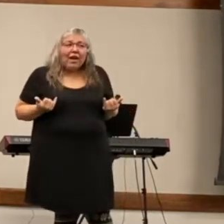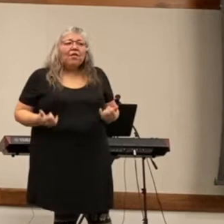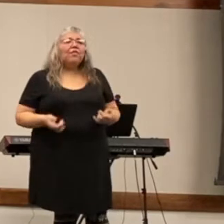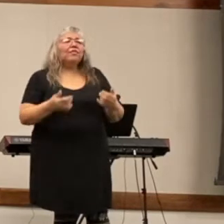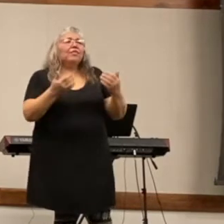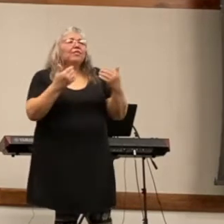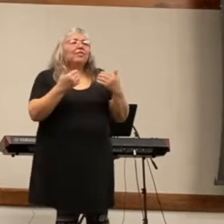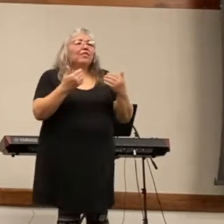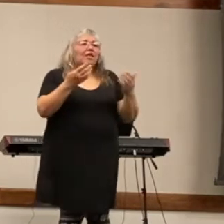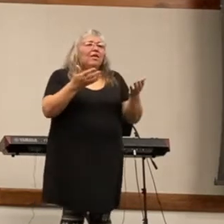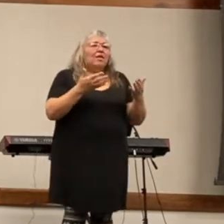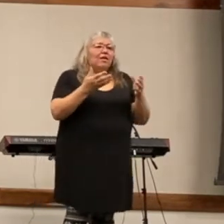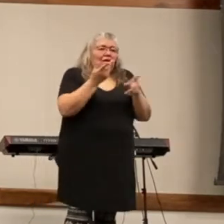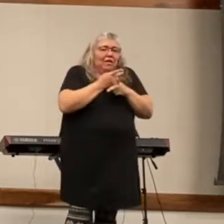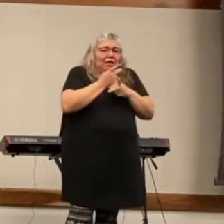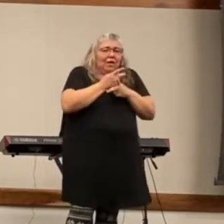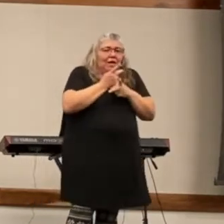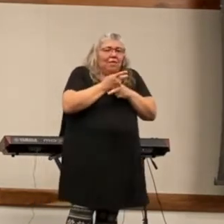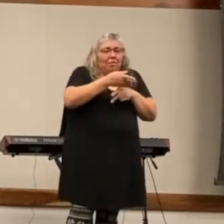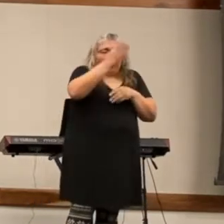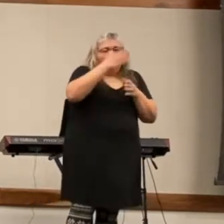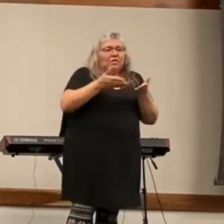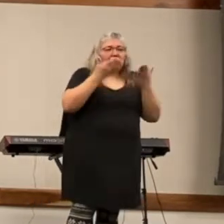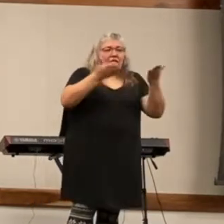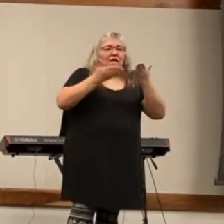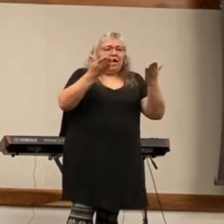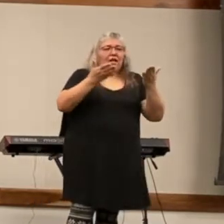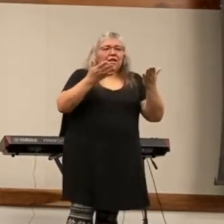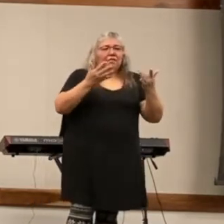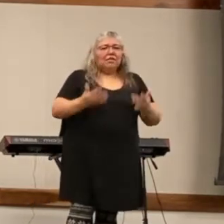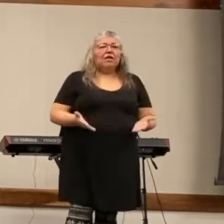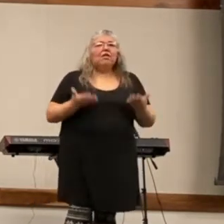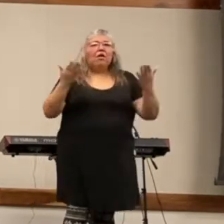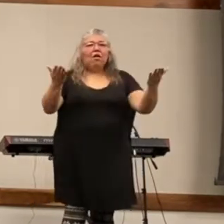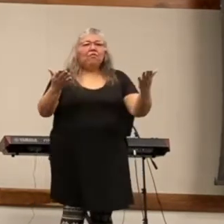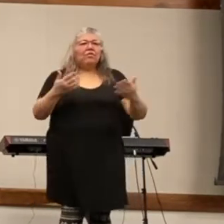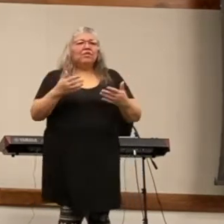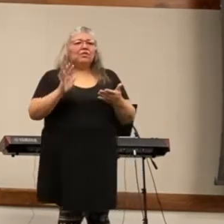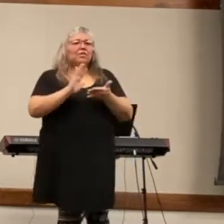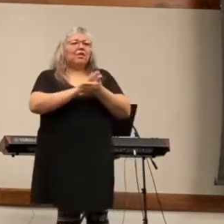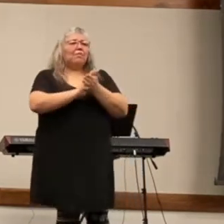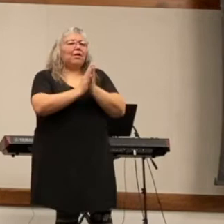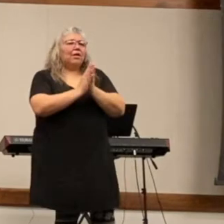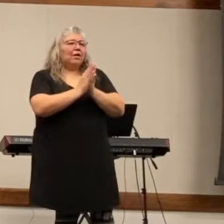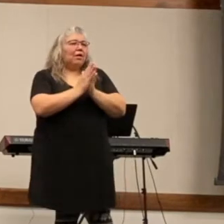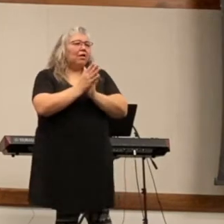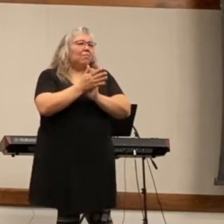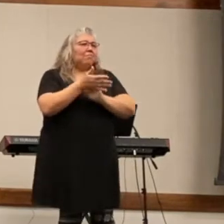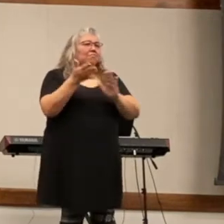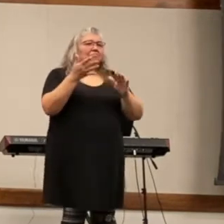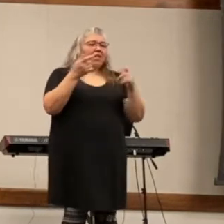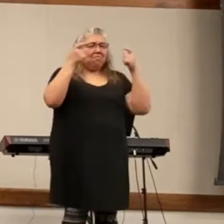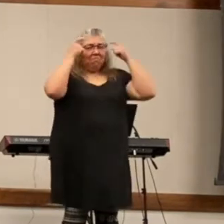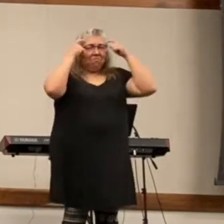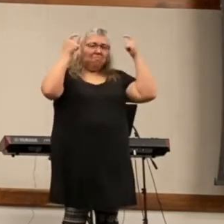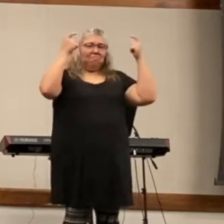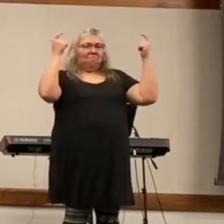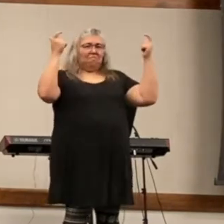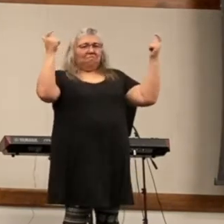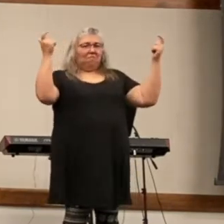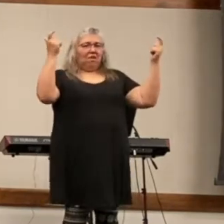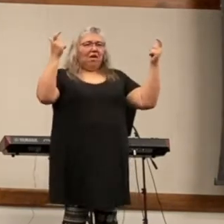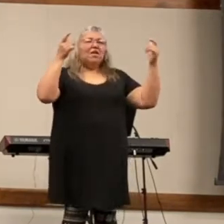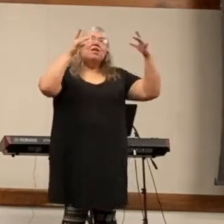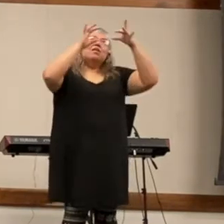kept God's tithes and offerings for themselves, and they became arrogant. And the relationship was broken